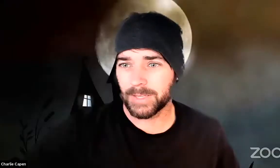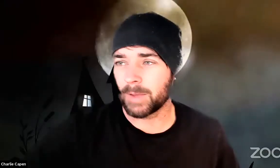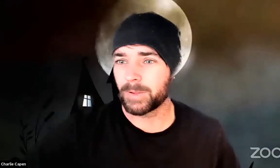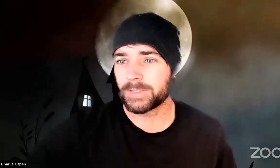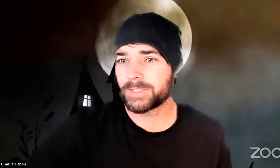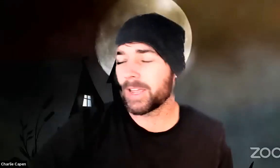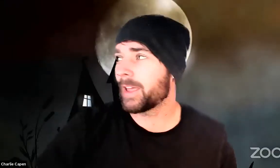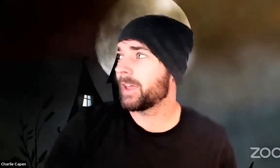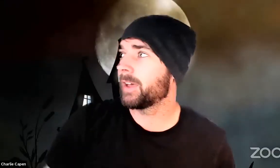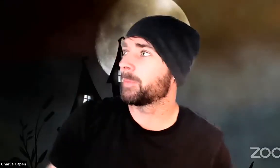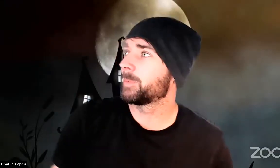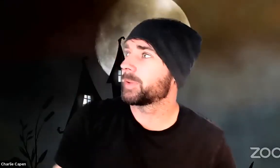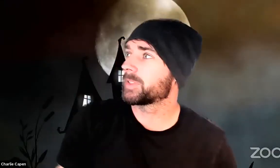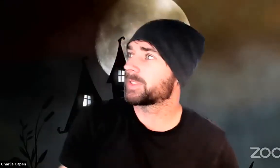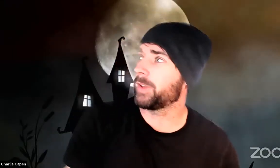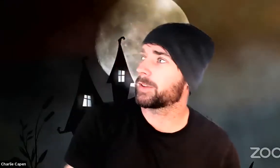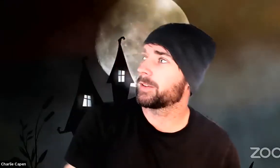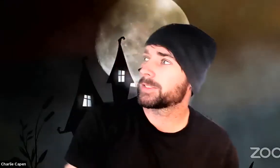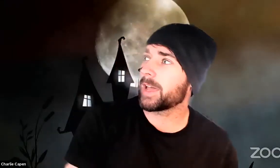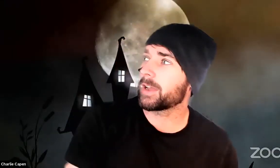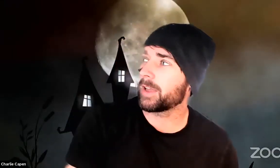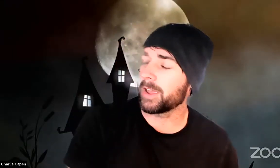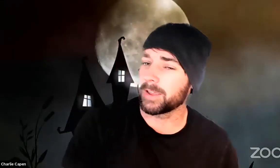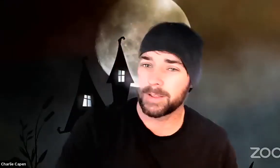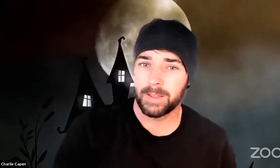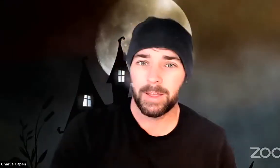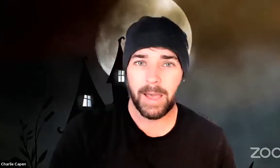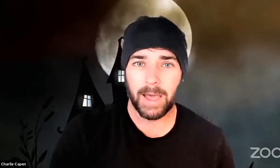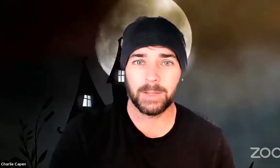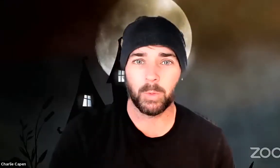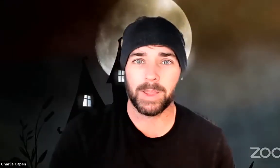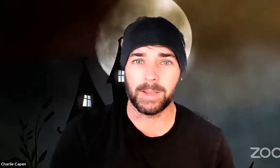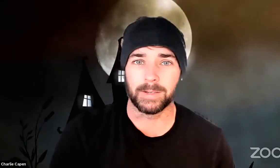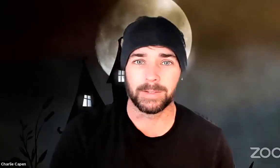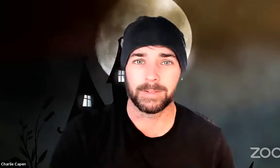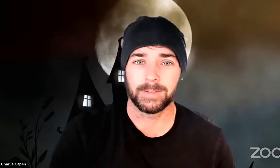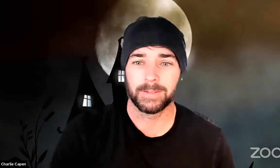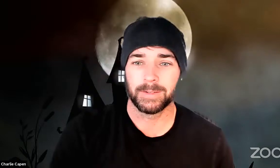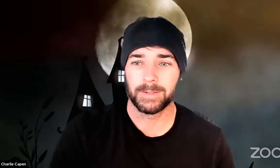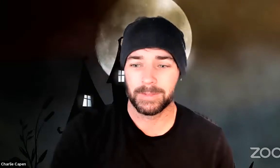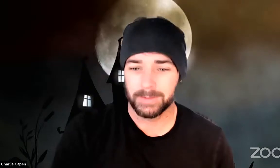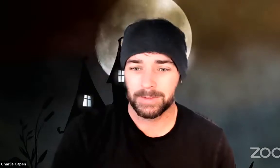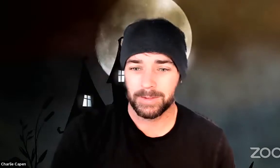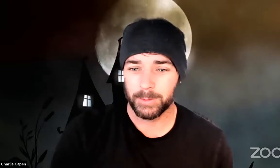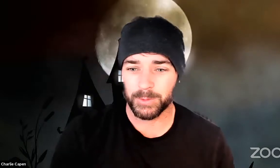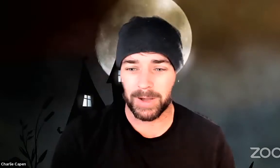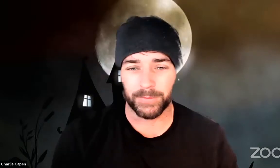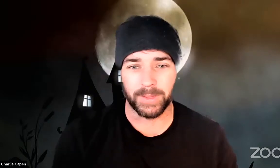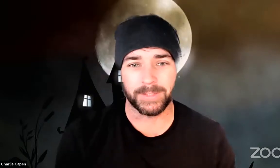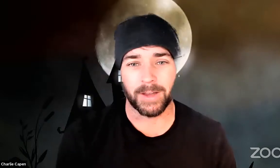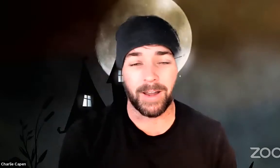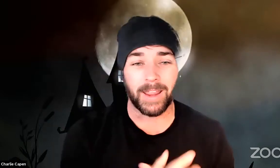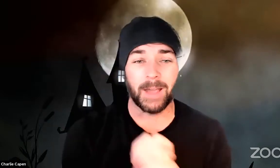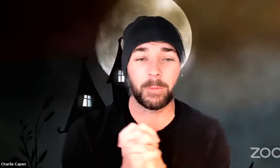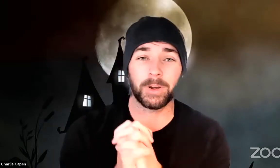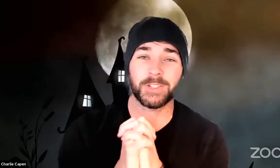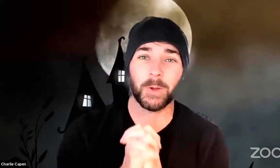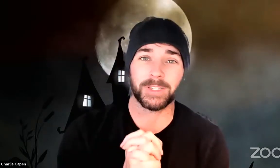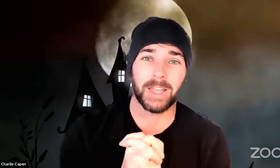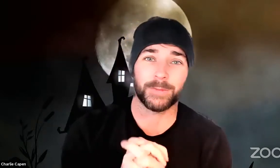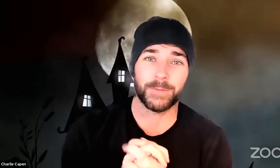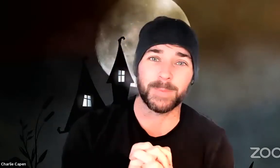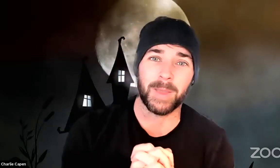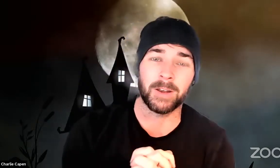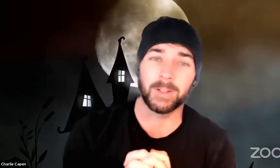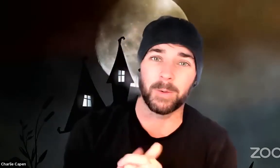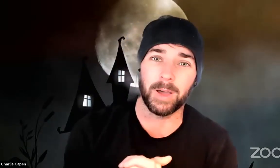Set up. It's 10 a.m. Pacific, Saturday, Halloween. Who's ready for this? All right, we're so